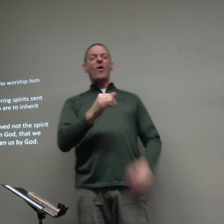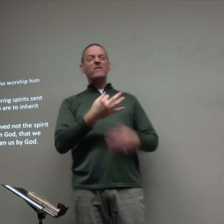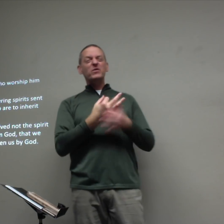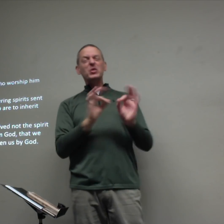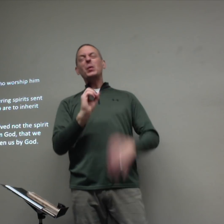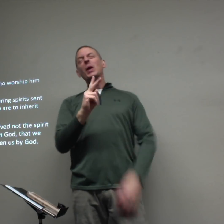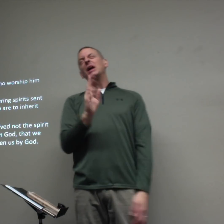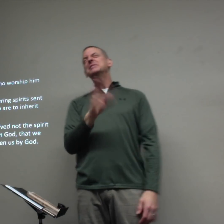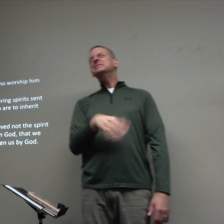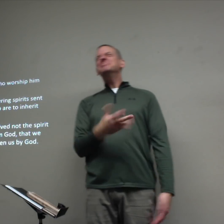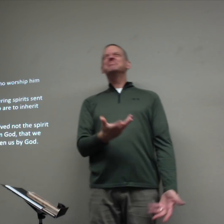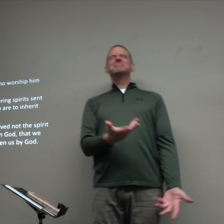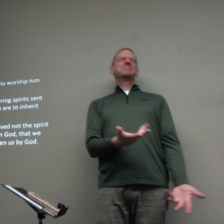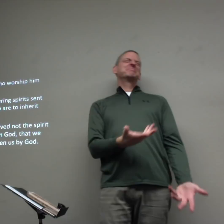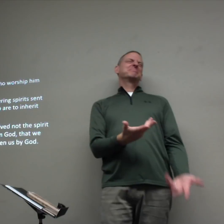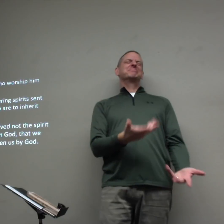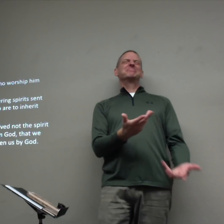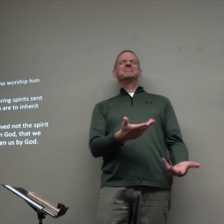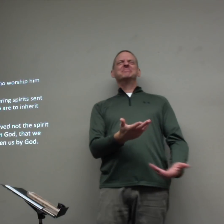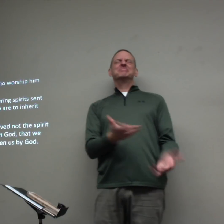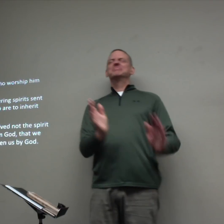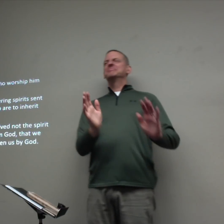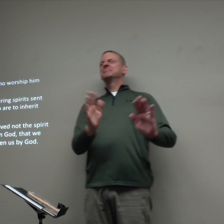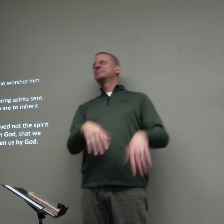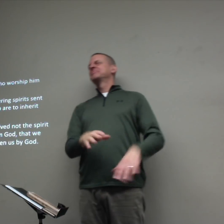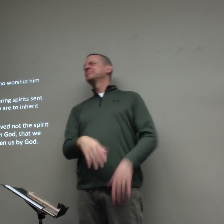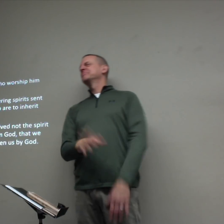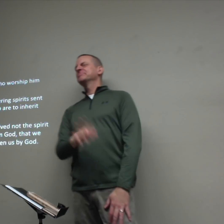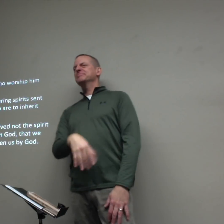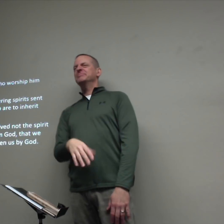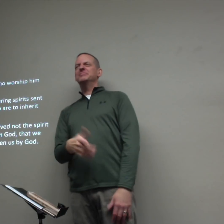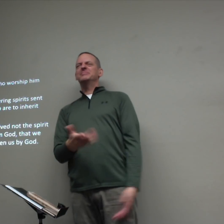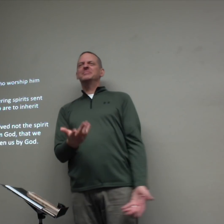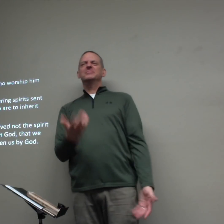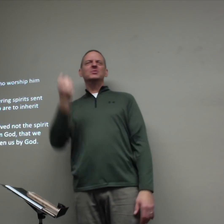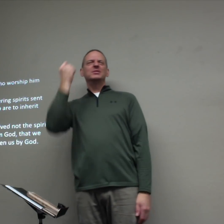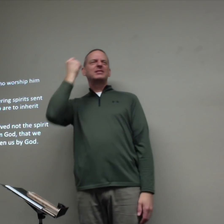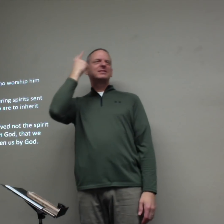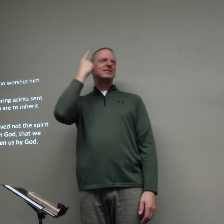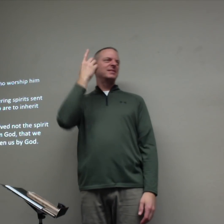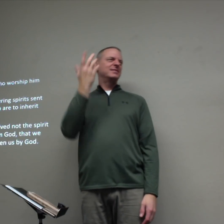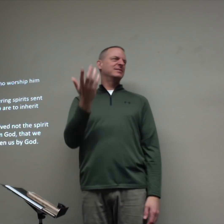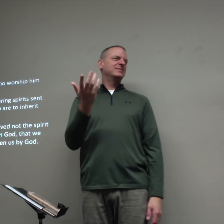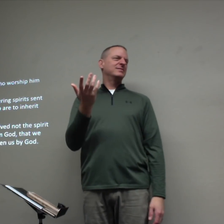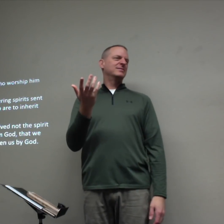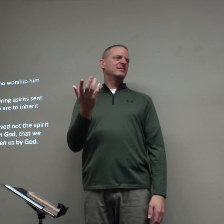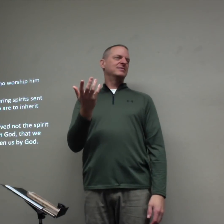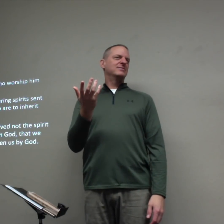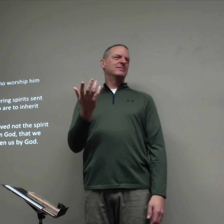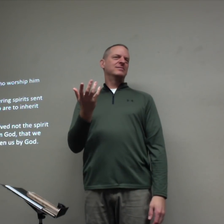in this church for? It may be free, but that's okay. But they won't really think much about it. They won't understand.